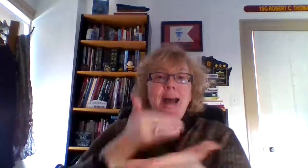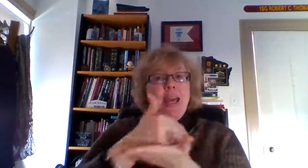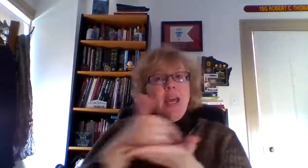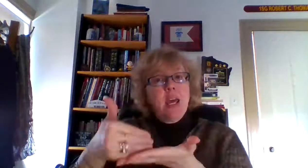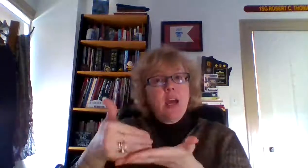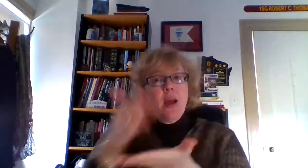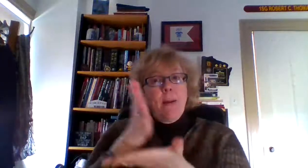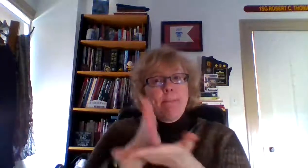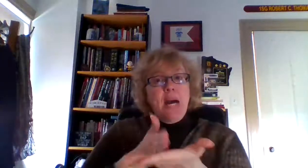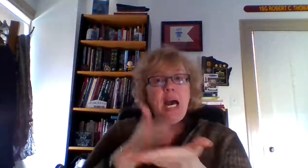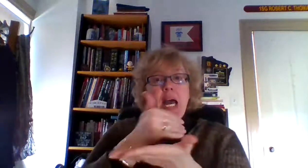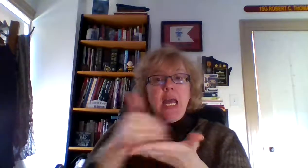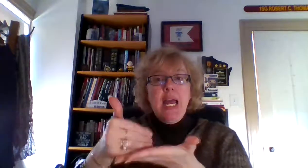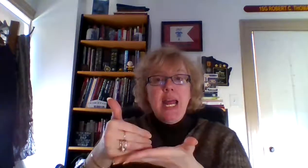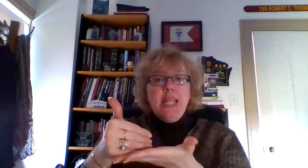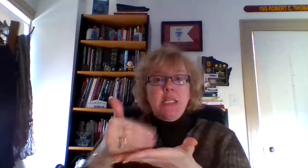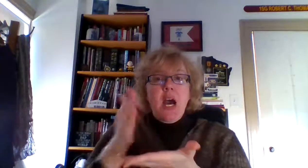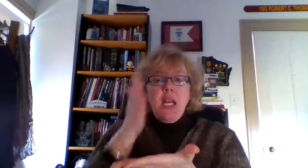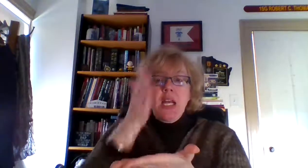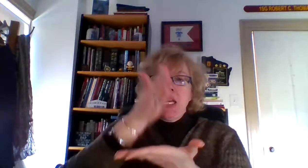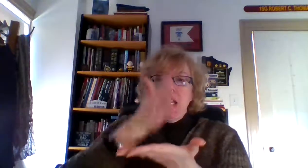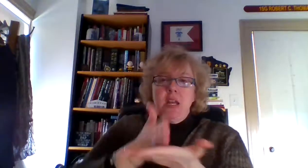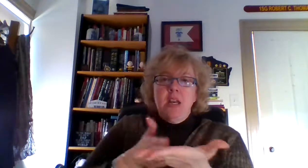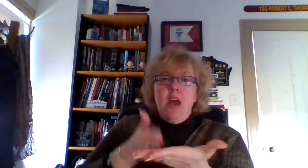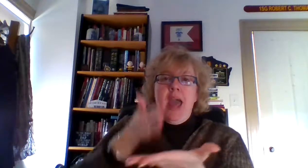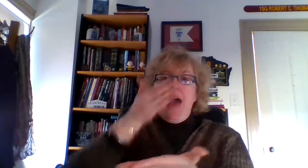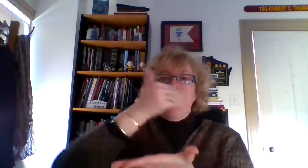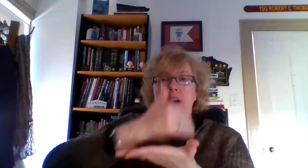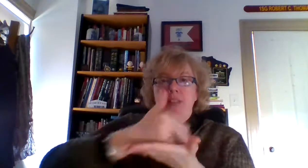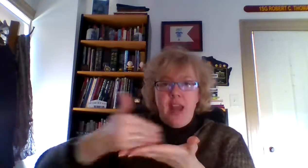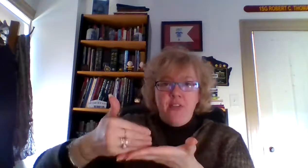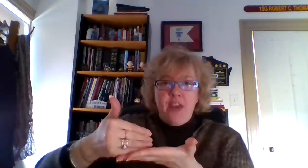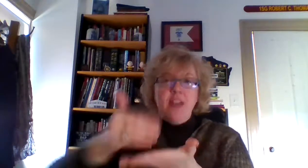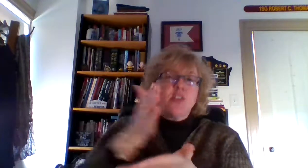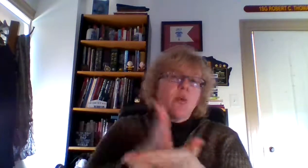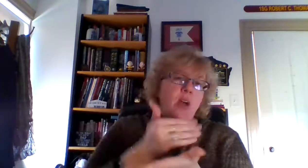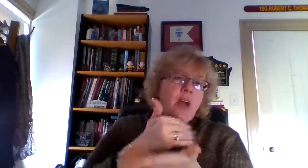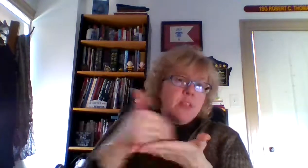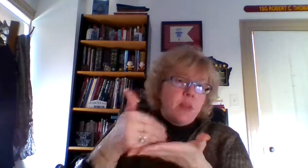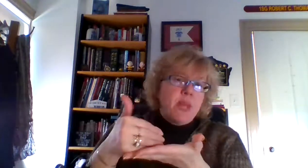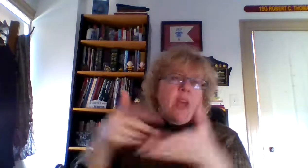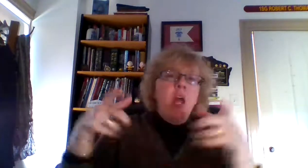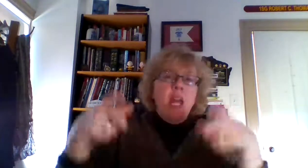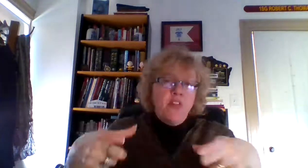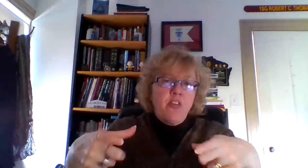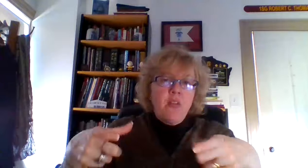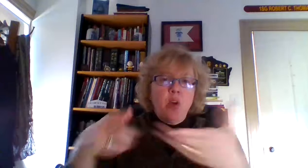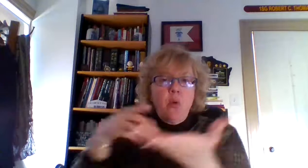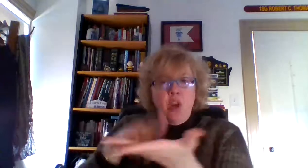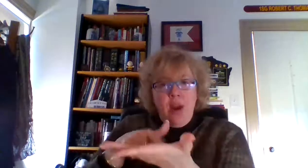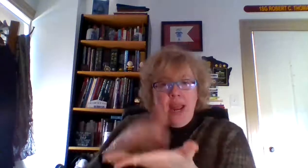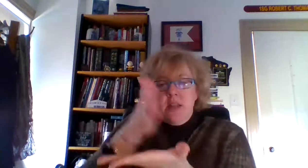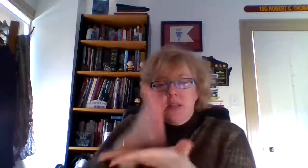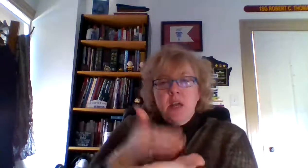Pie. It's cutting it in half and then half again. So you're cutting something in front of you, your hand,